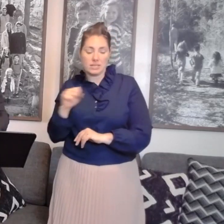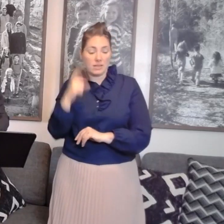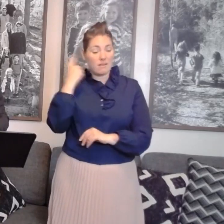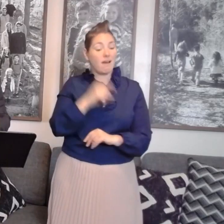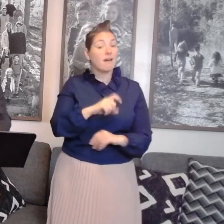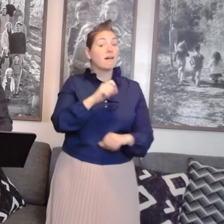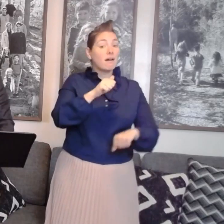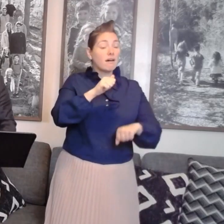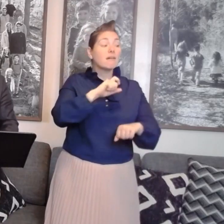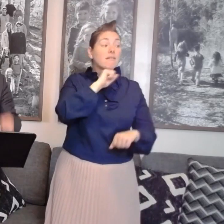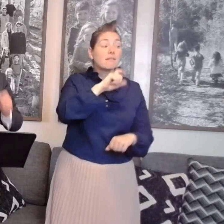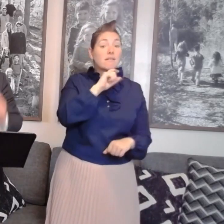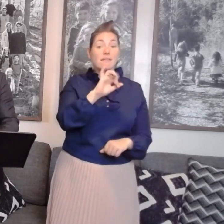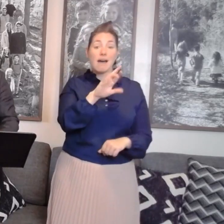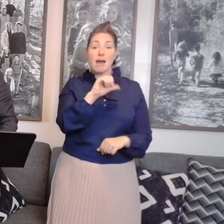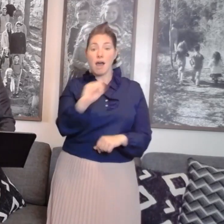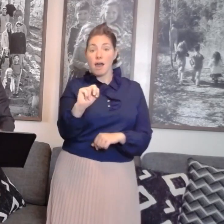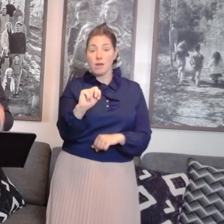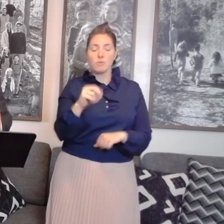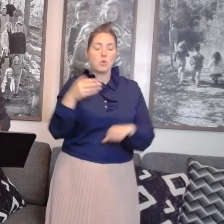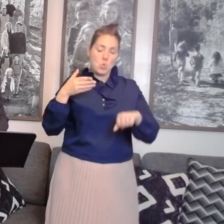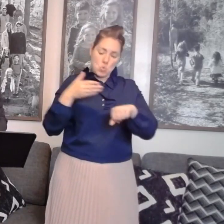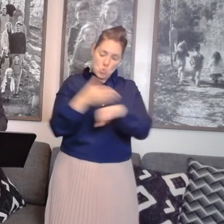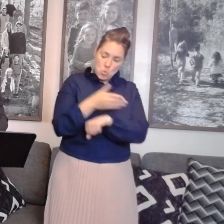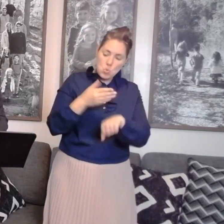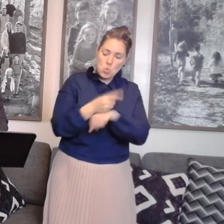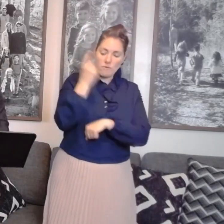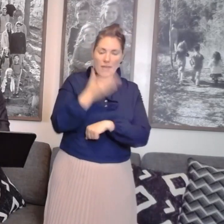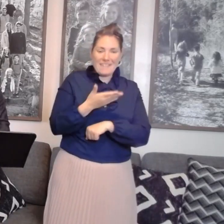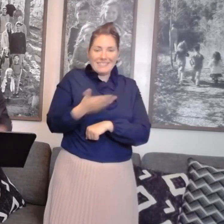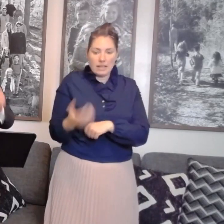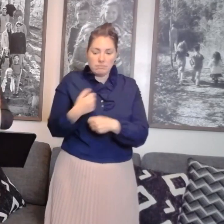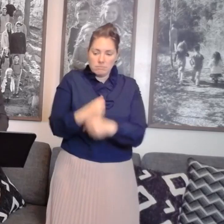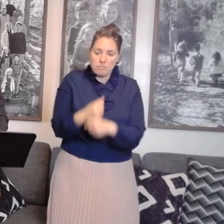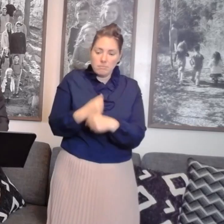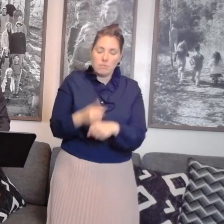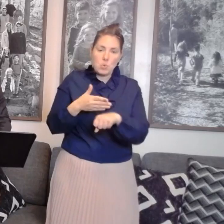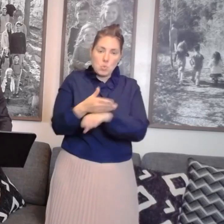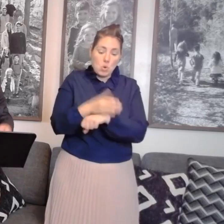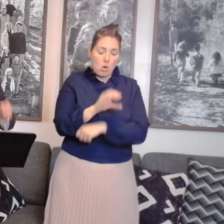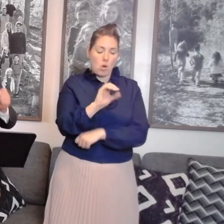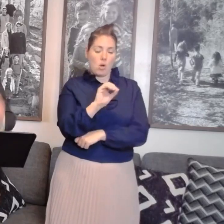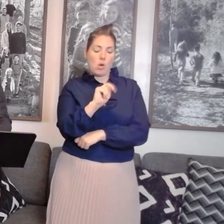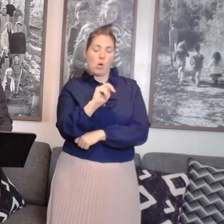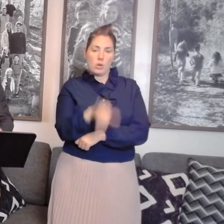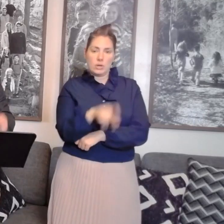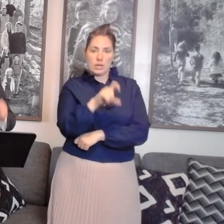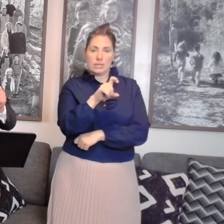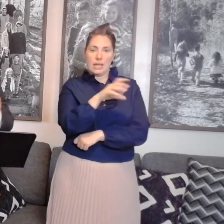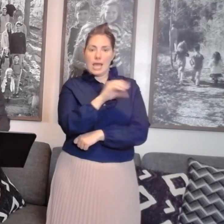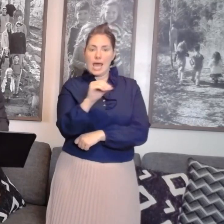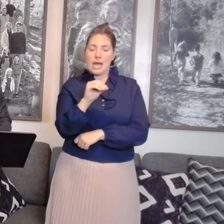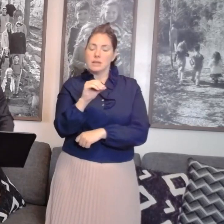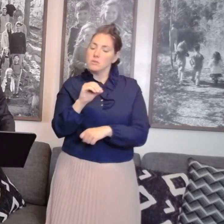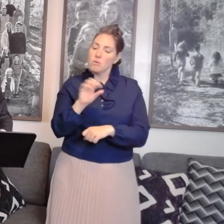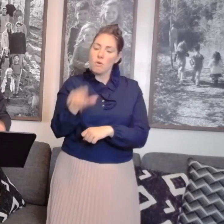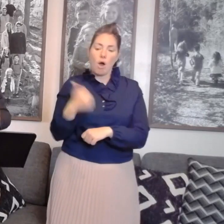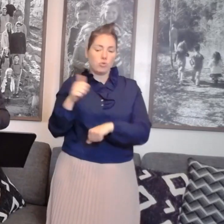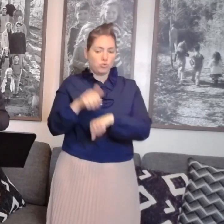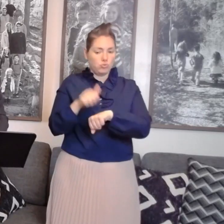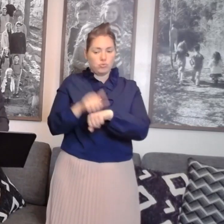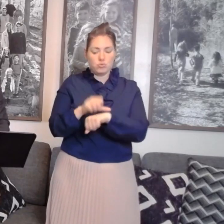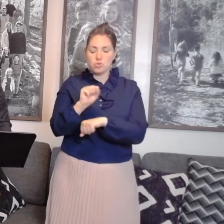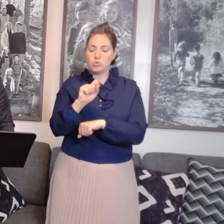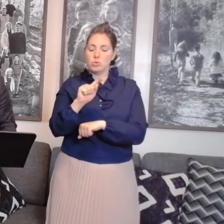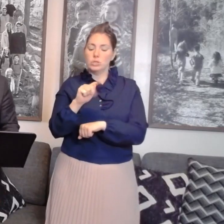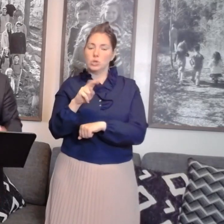for things of iron, wood for things of wood, onyx stones and stones to be set,